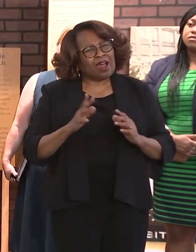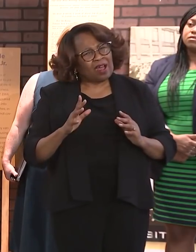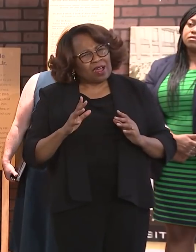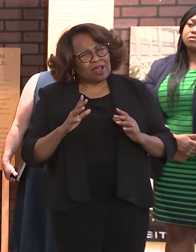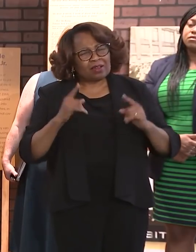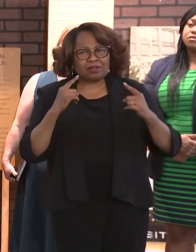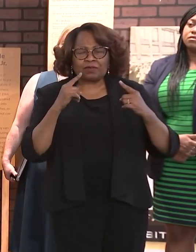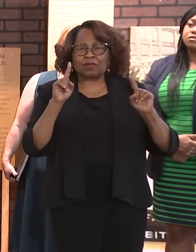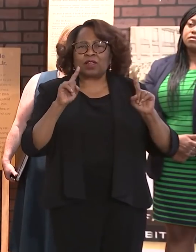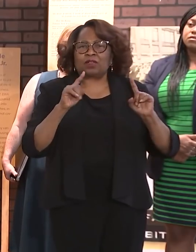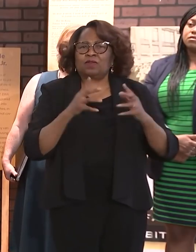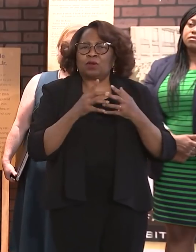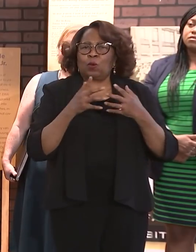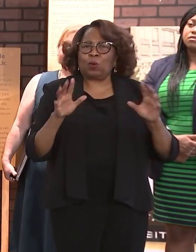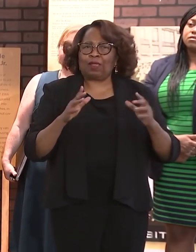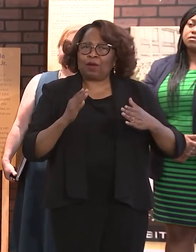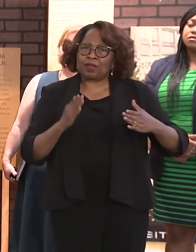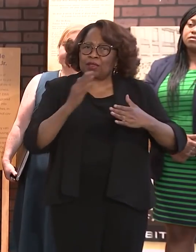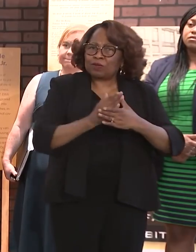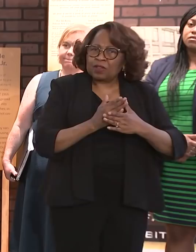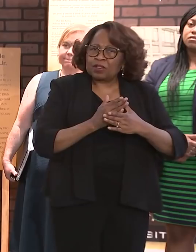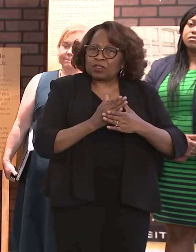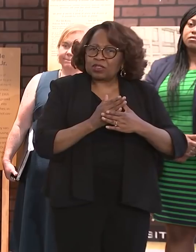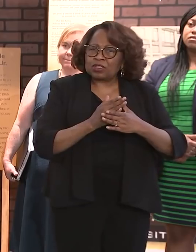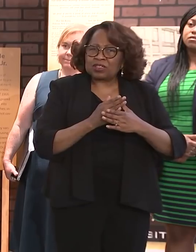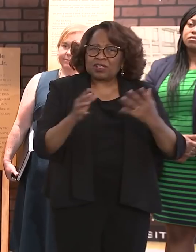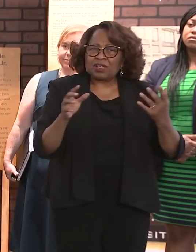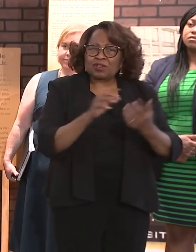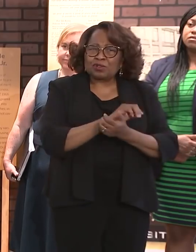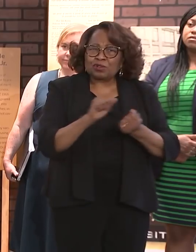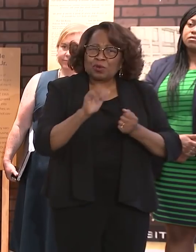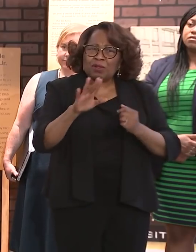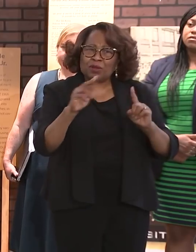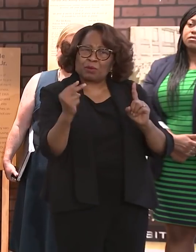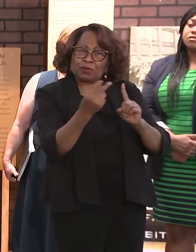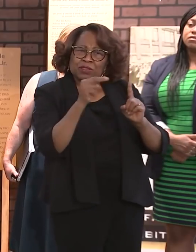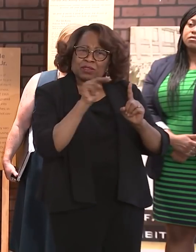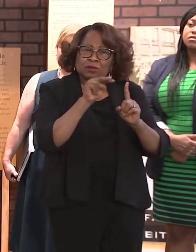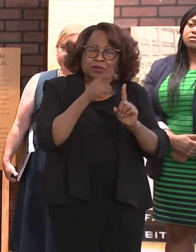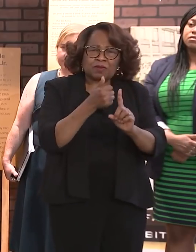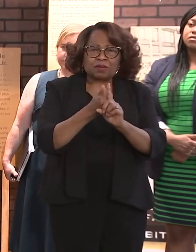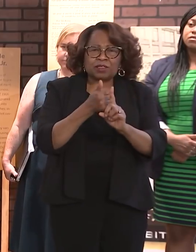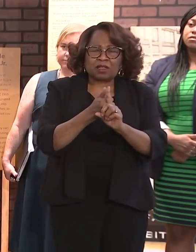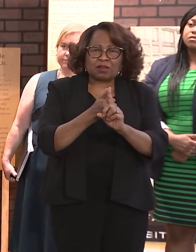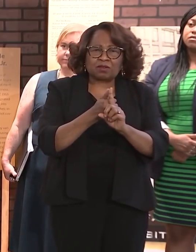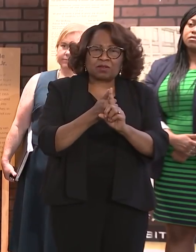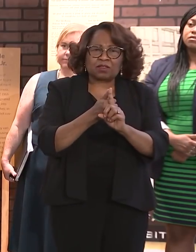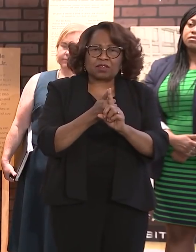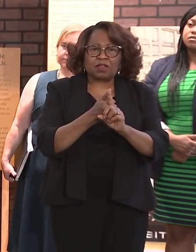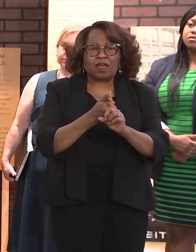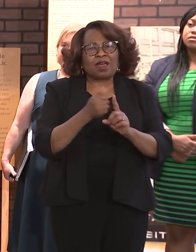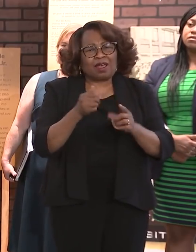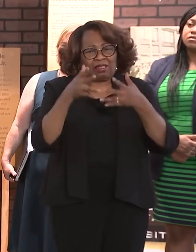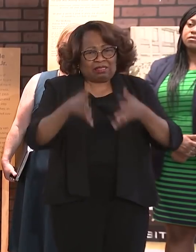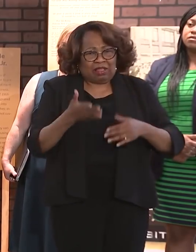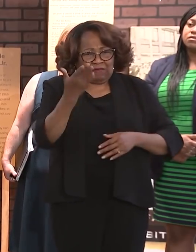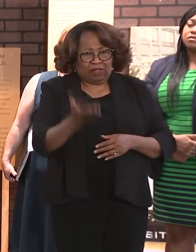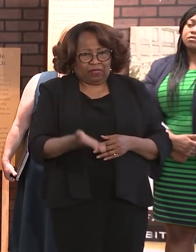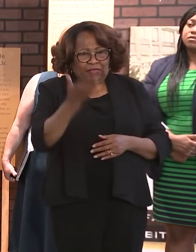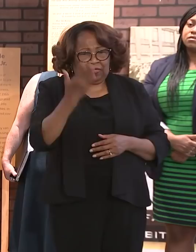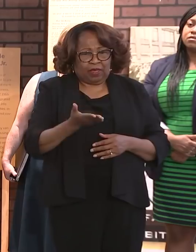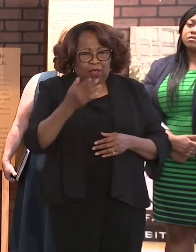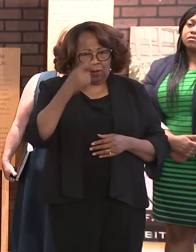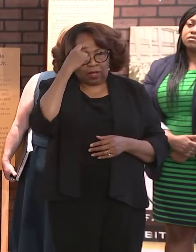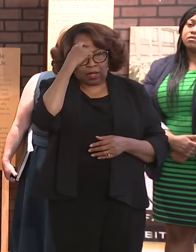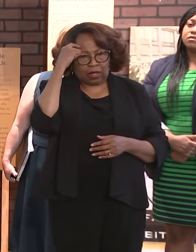Effectively, without interventions, destroying their perception of themselves and leaving them with